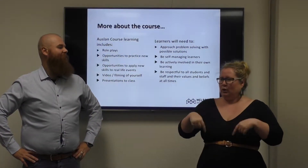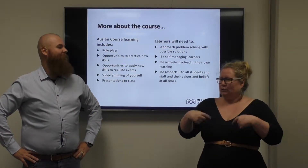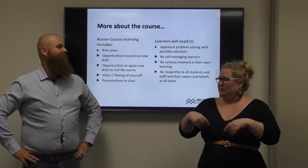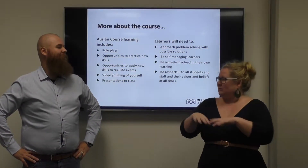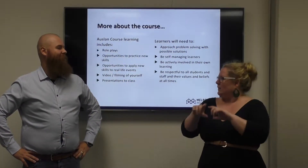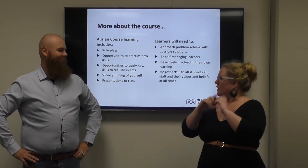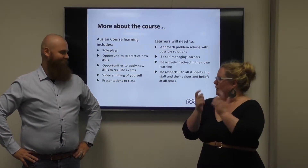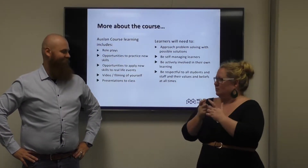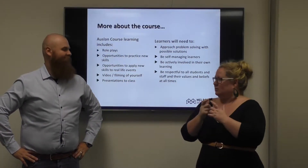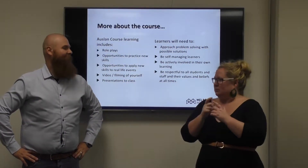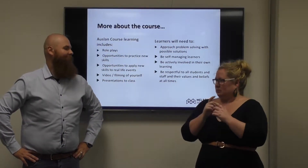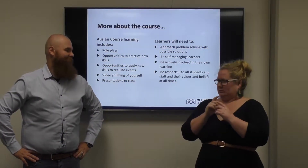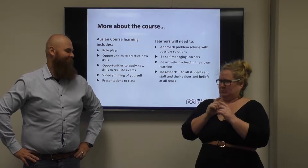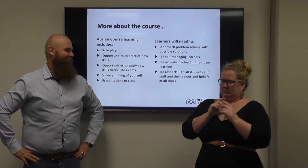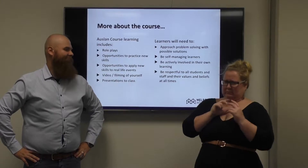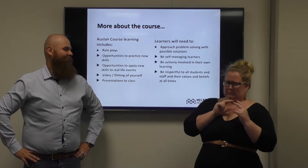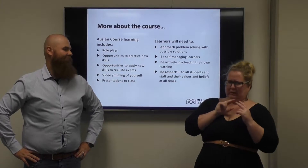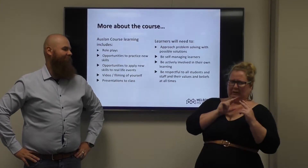Perhaps you're quite nervous in class.